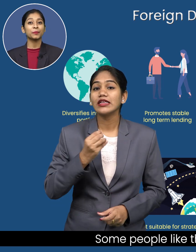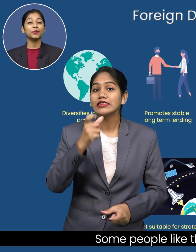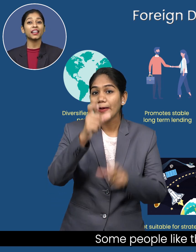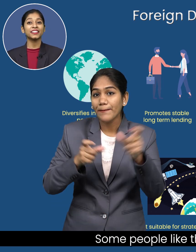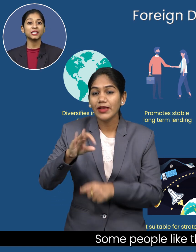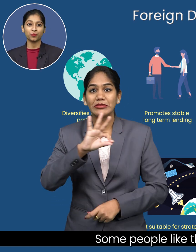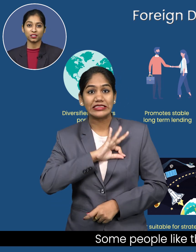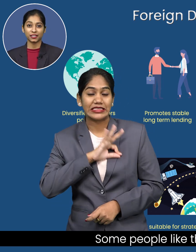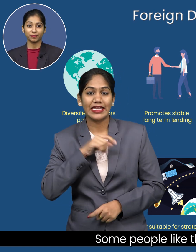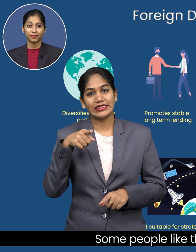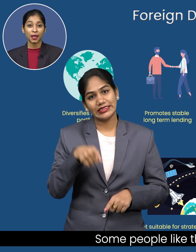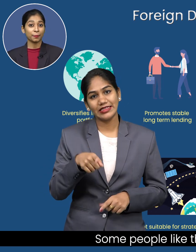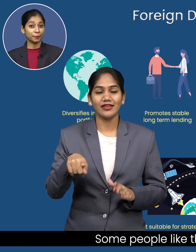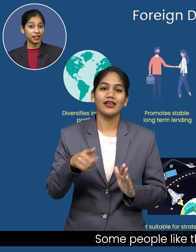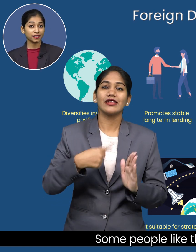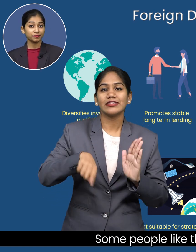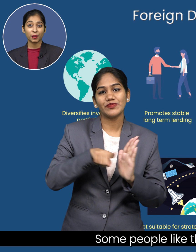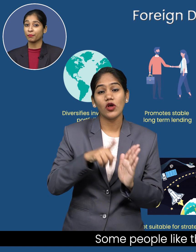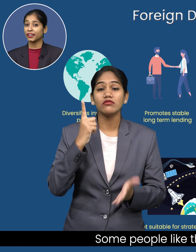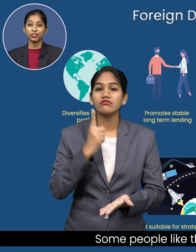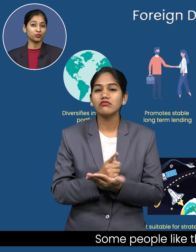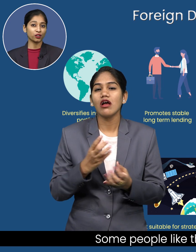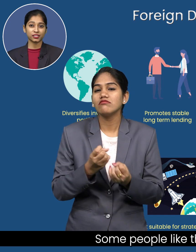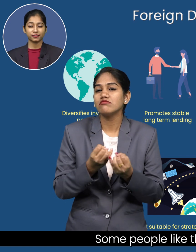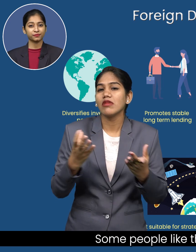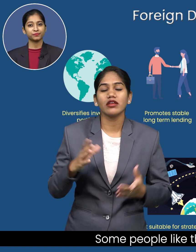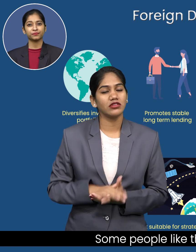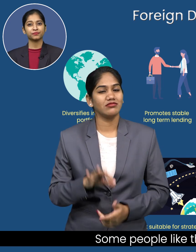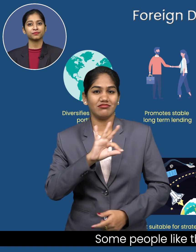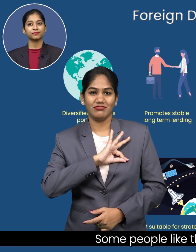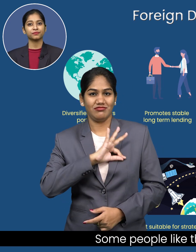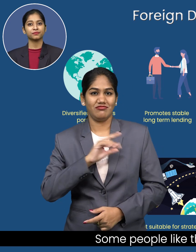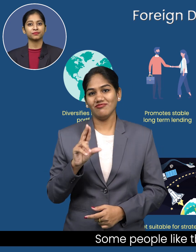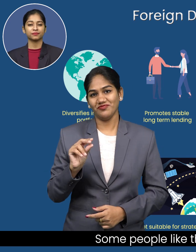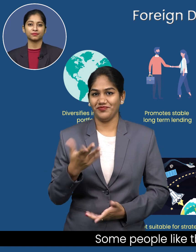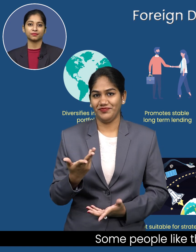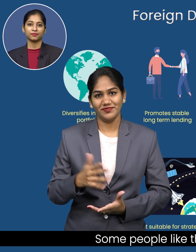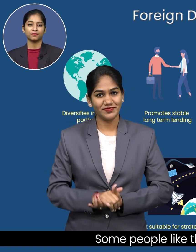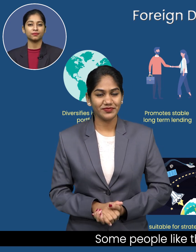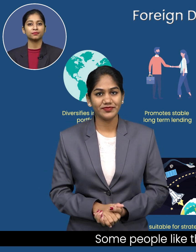Some people like this policy, but many do not.